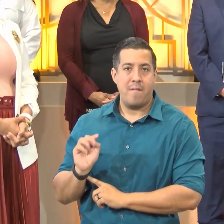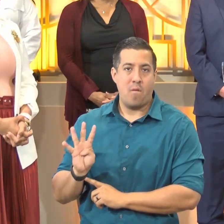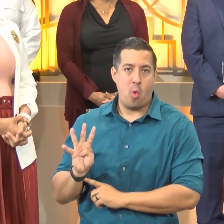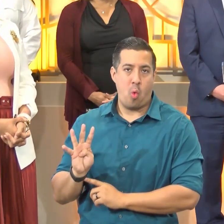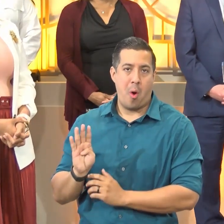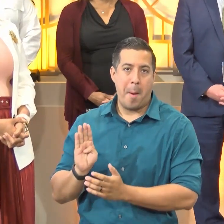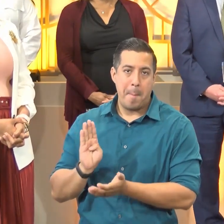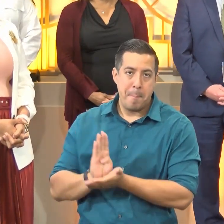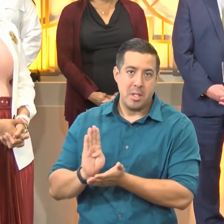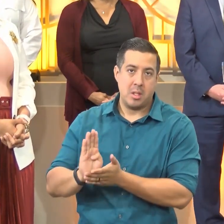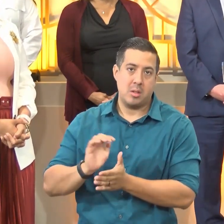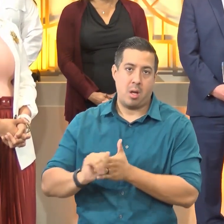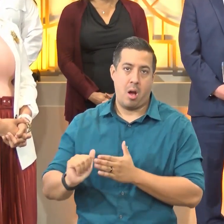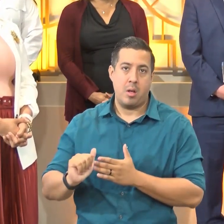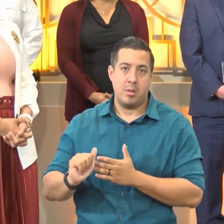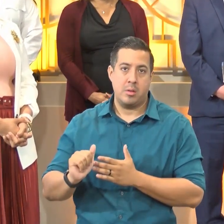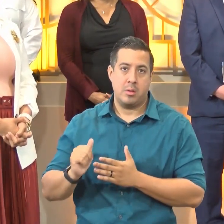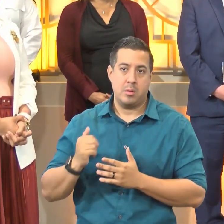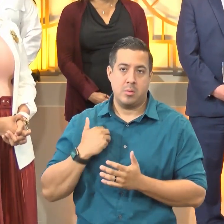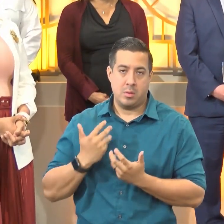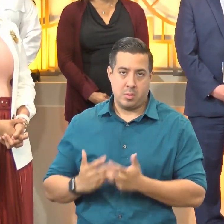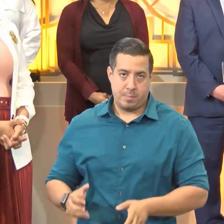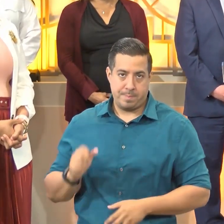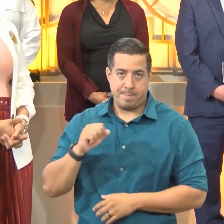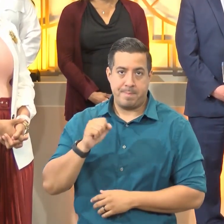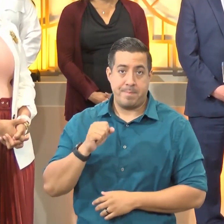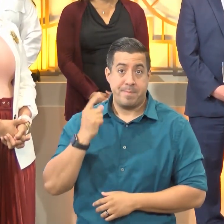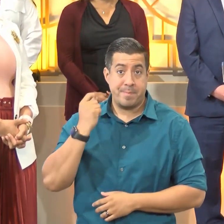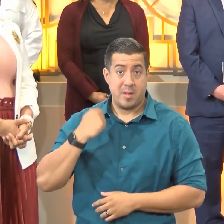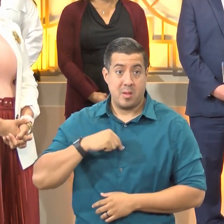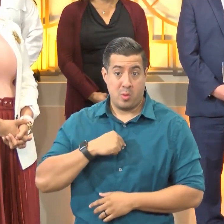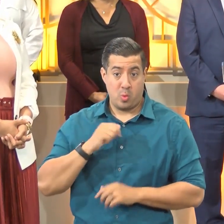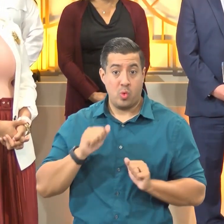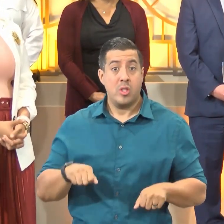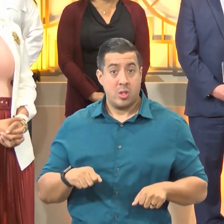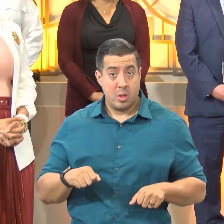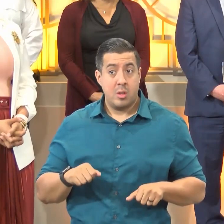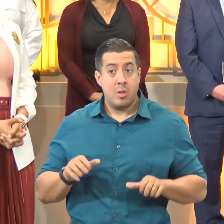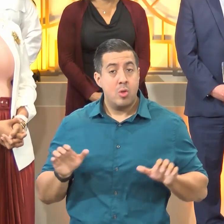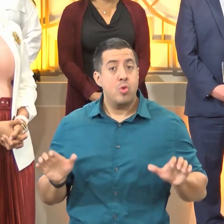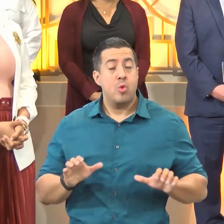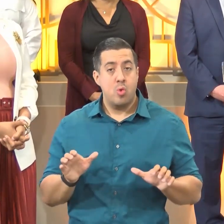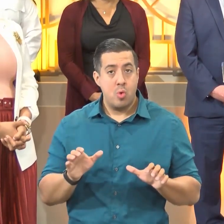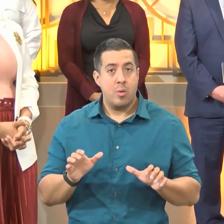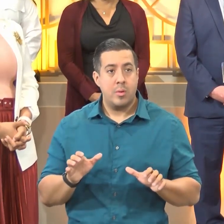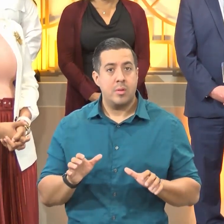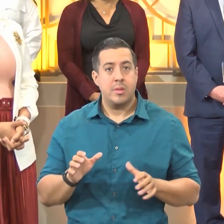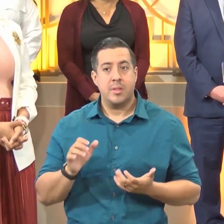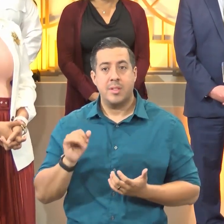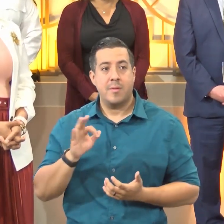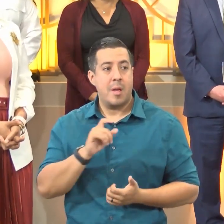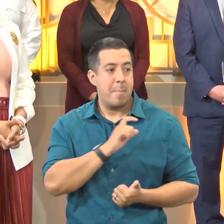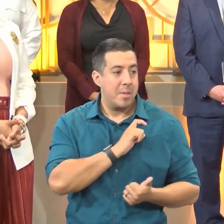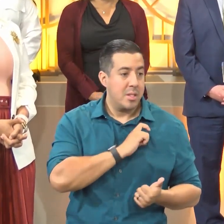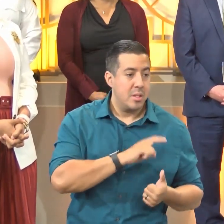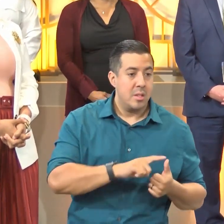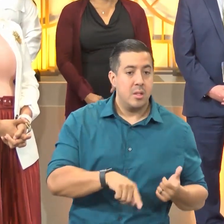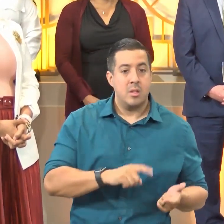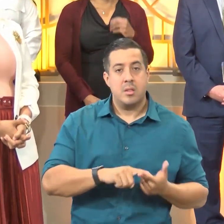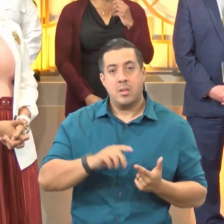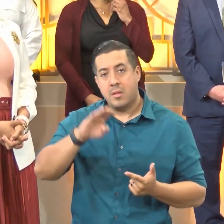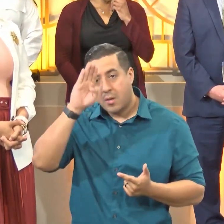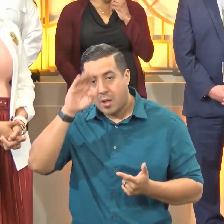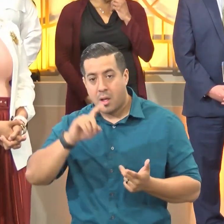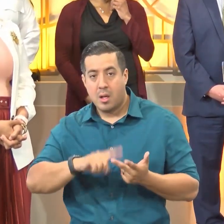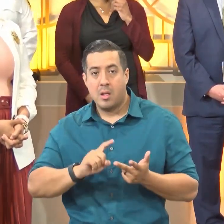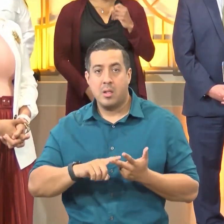billion. Now, let me just say, we could have done a great deal, even with police, with fire, solid